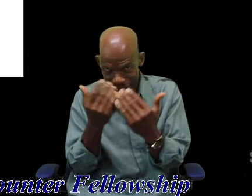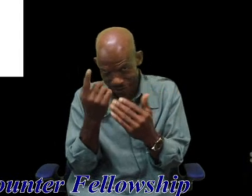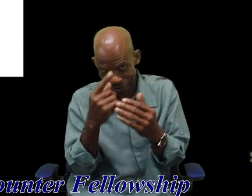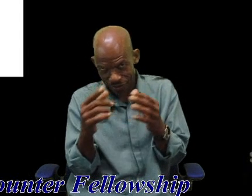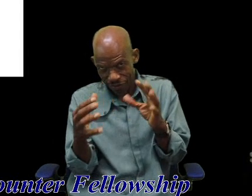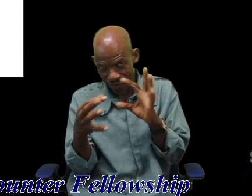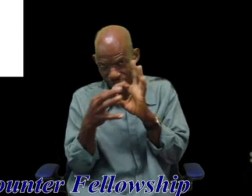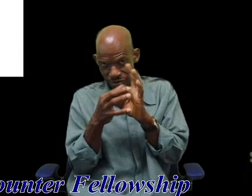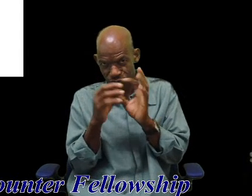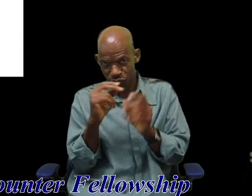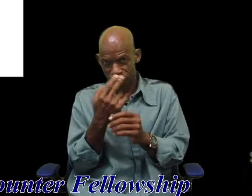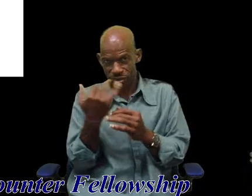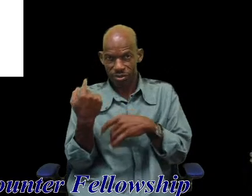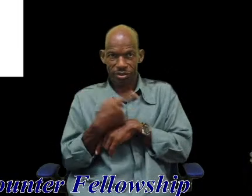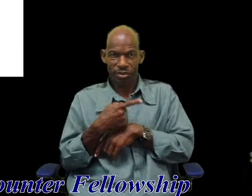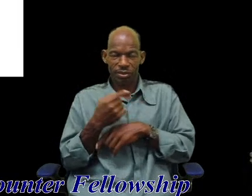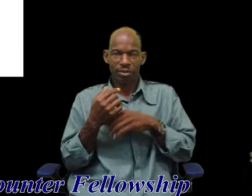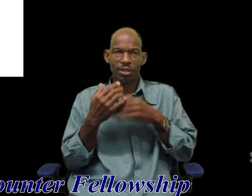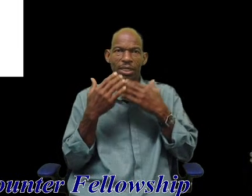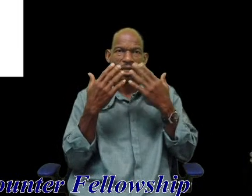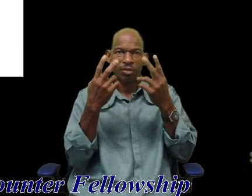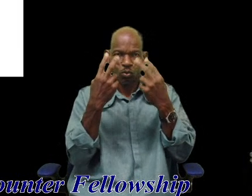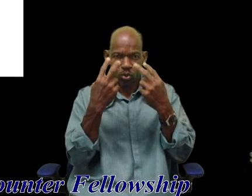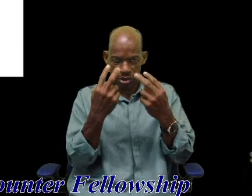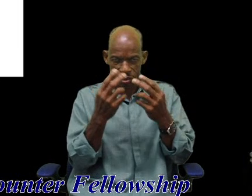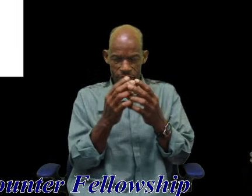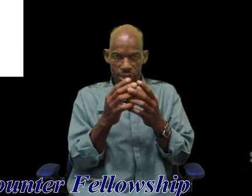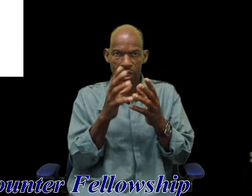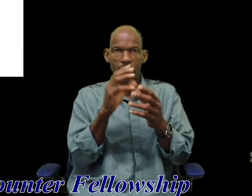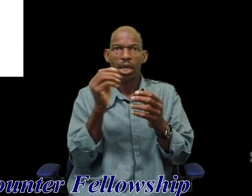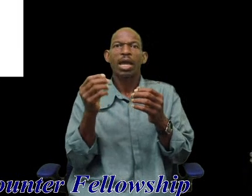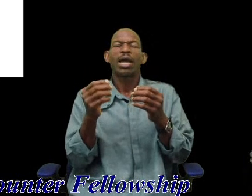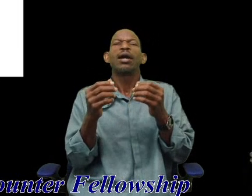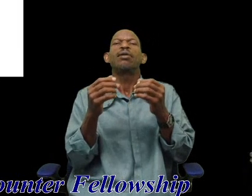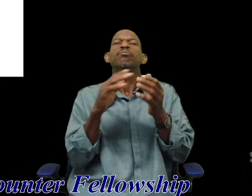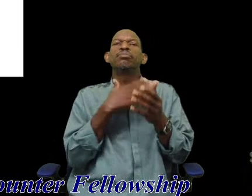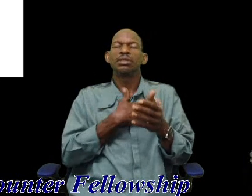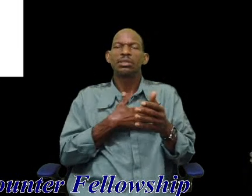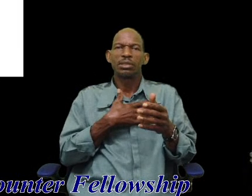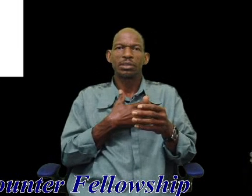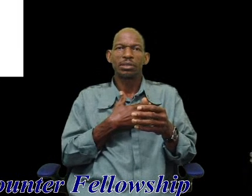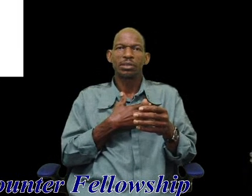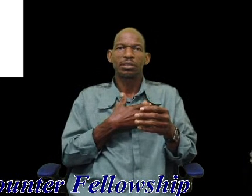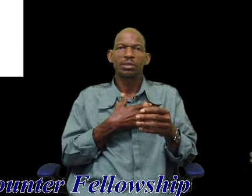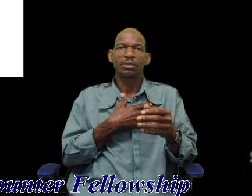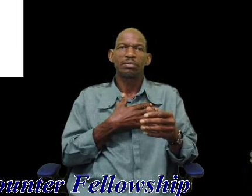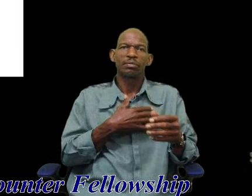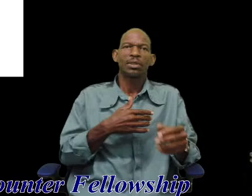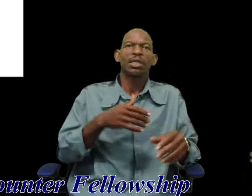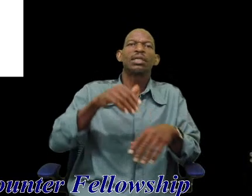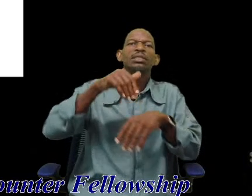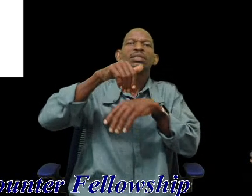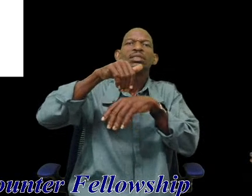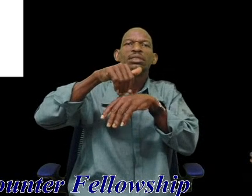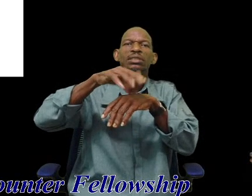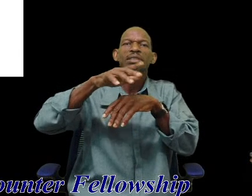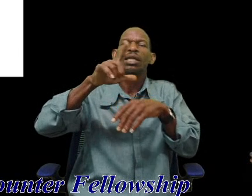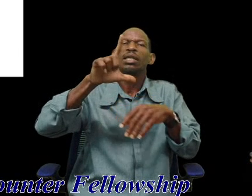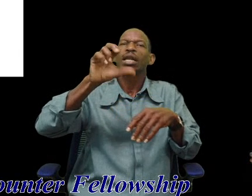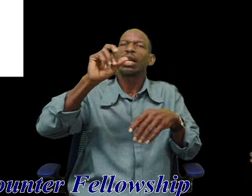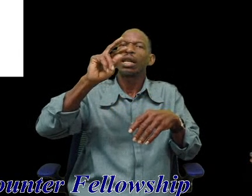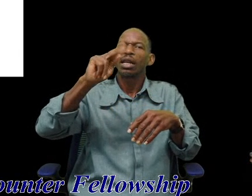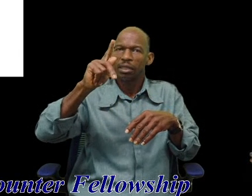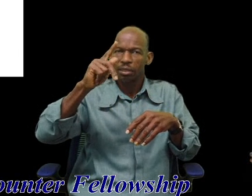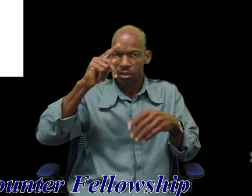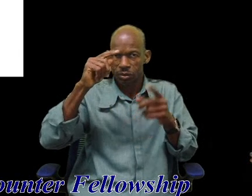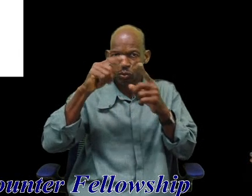goodbye. Thanks for being with us today. And I hope you learned something new and or review something that you may have learned